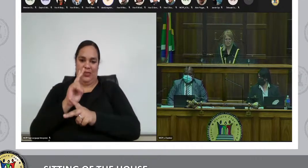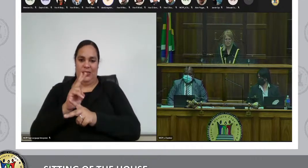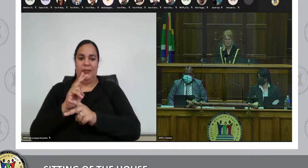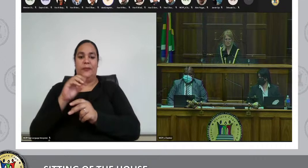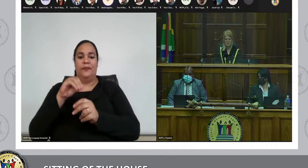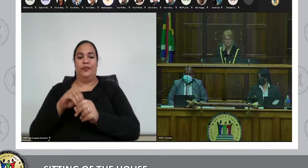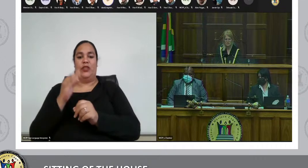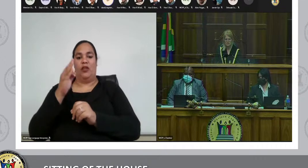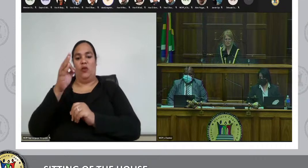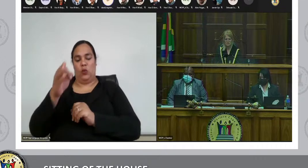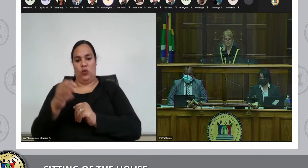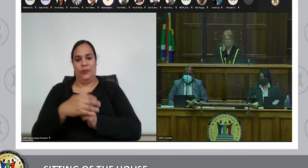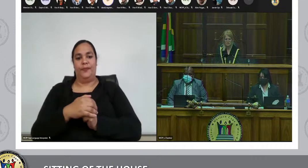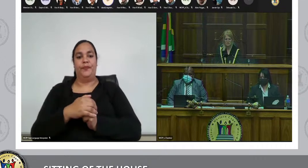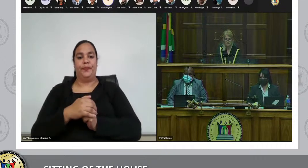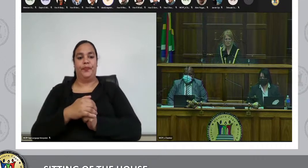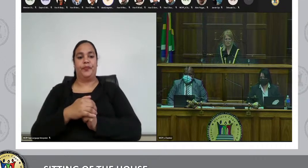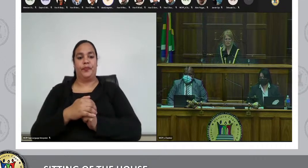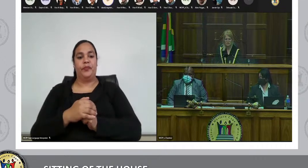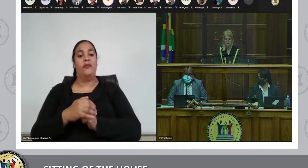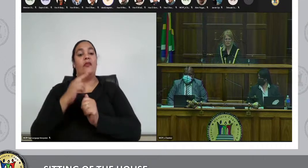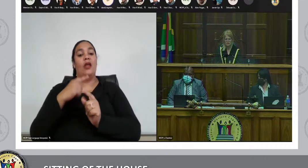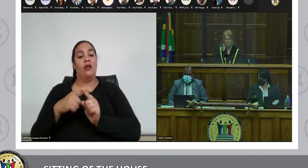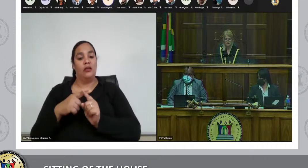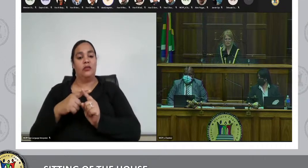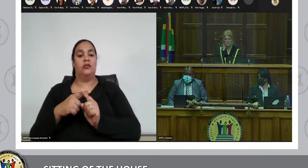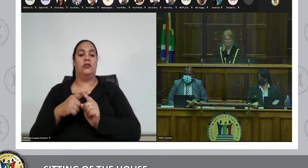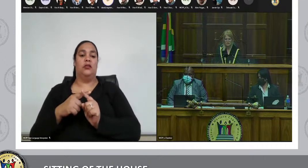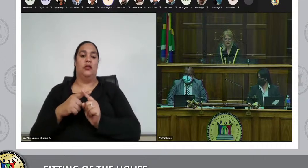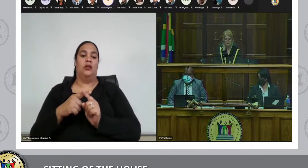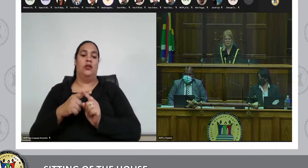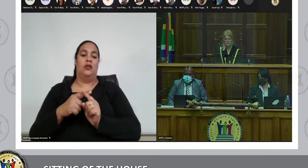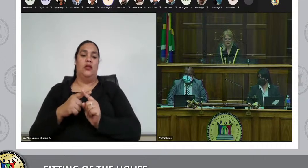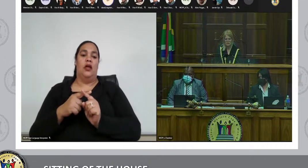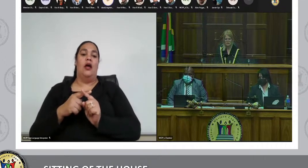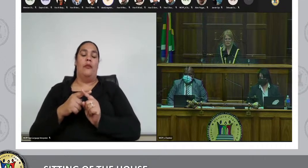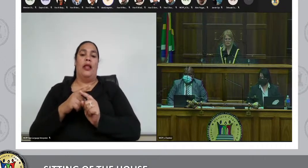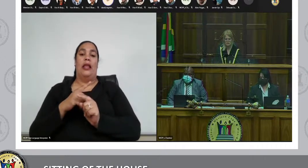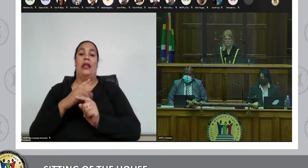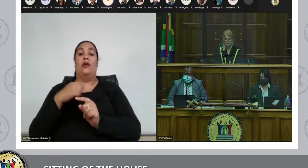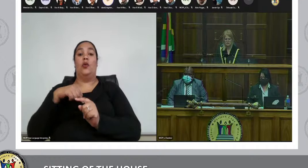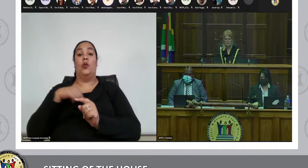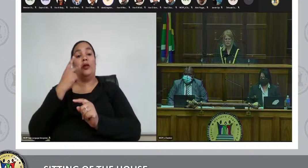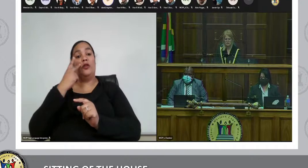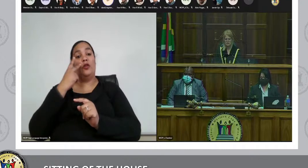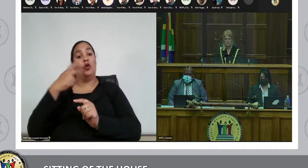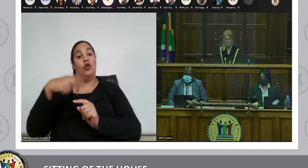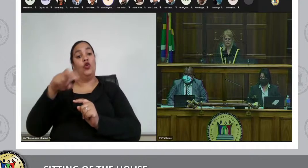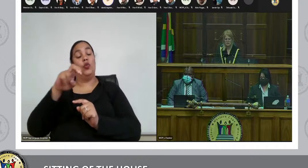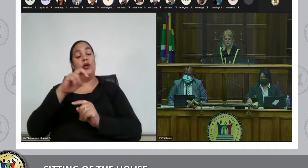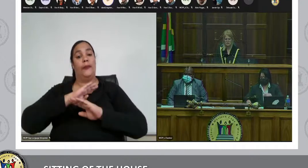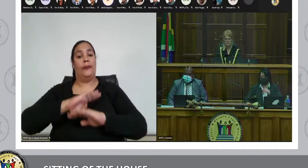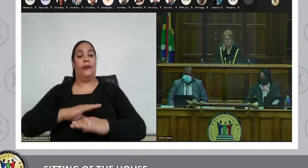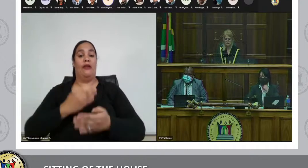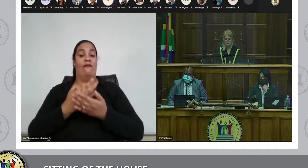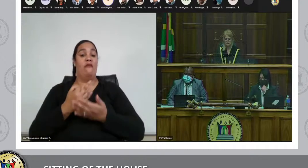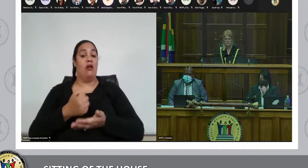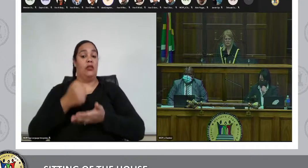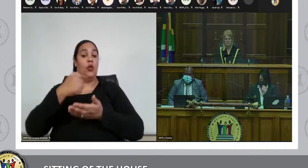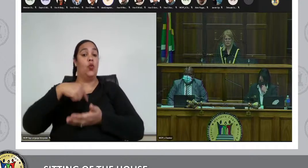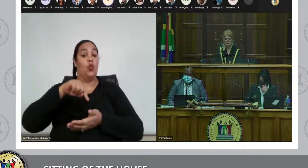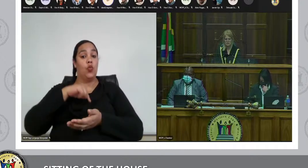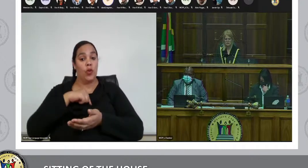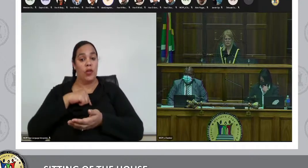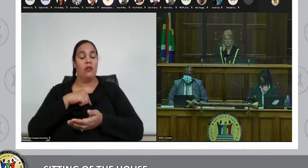in the future. And then let's look at the Tourism Relief Fund. We,